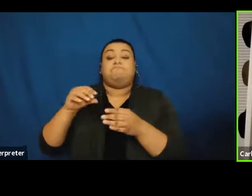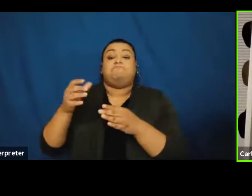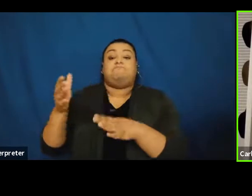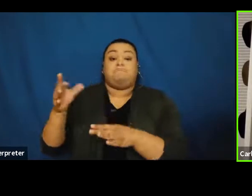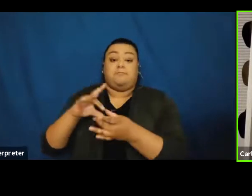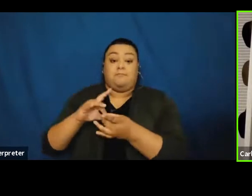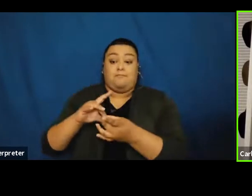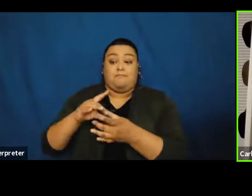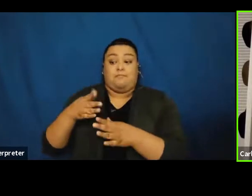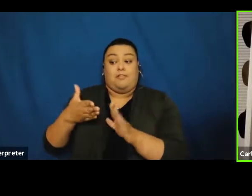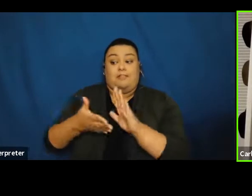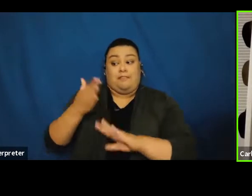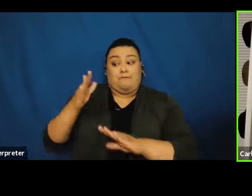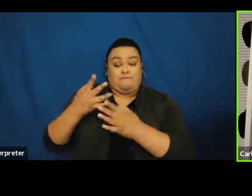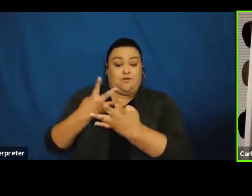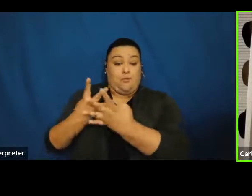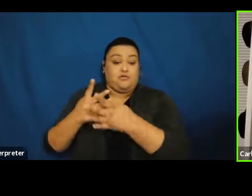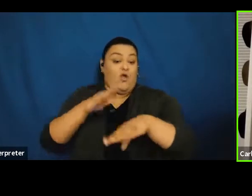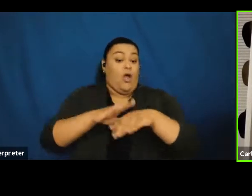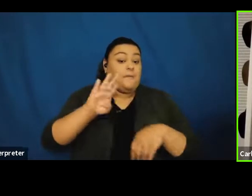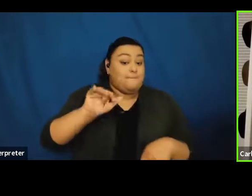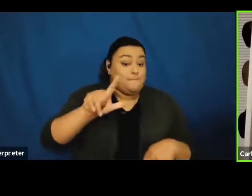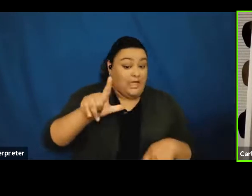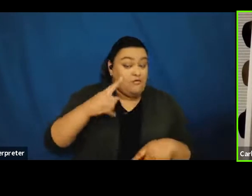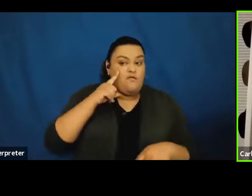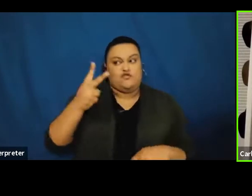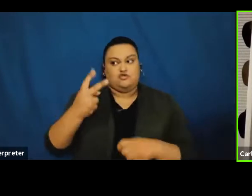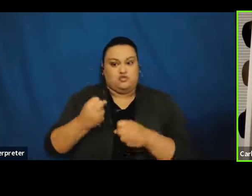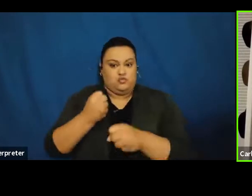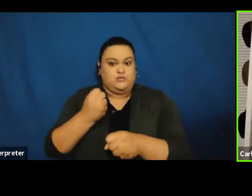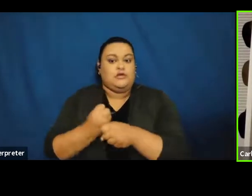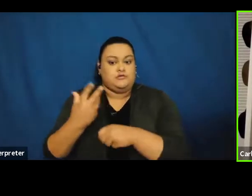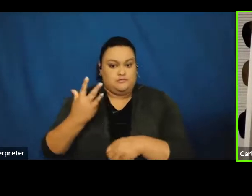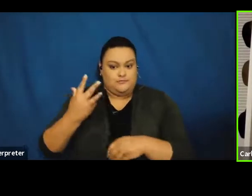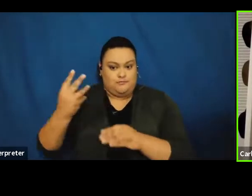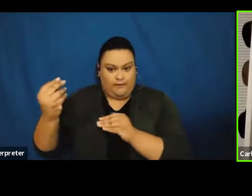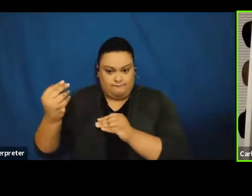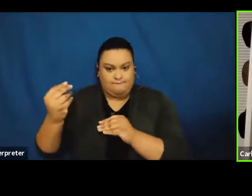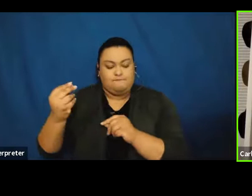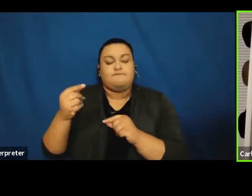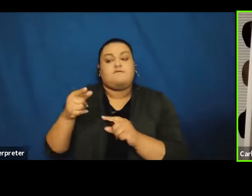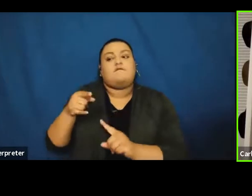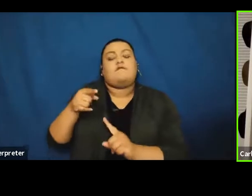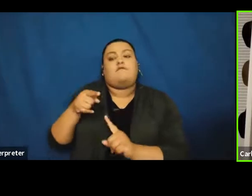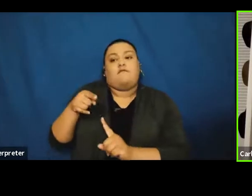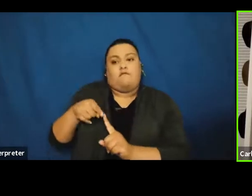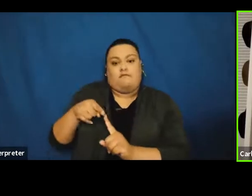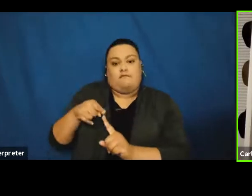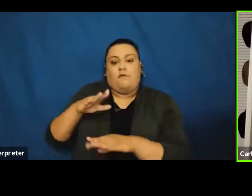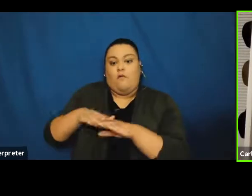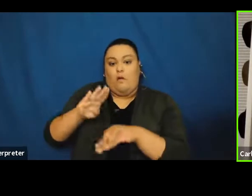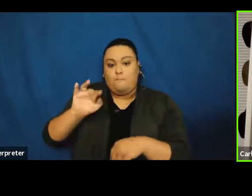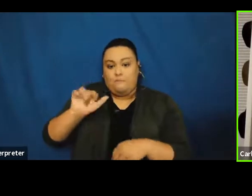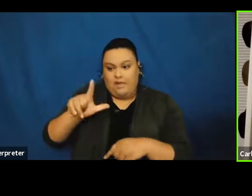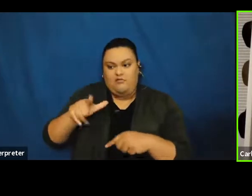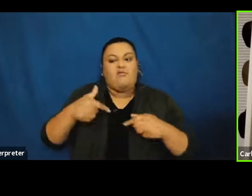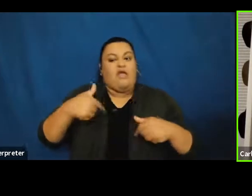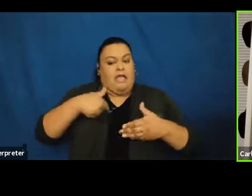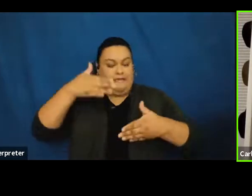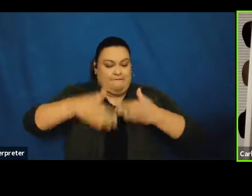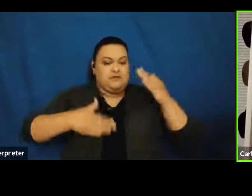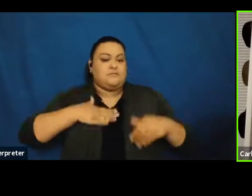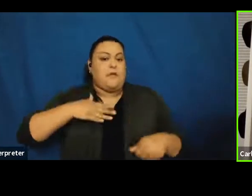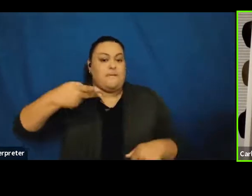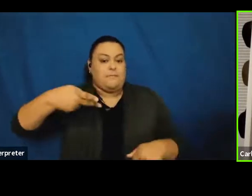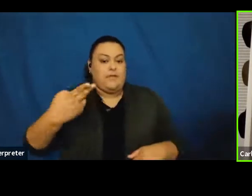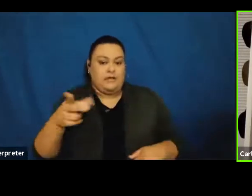bail, I was out on bail for 2 years, and in those 2 years, I finished my PhD. So